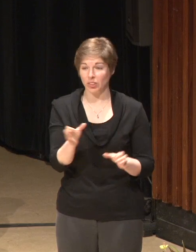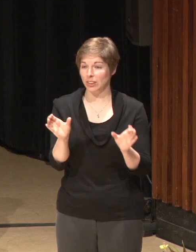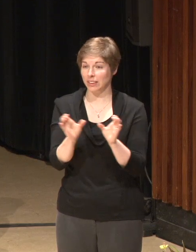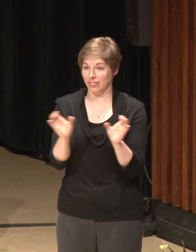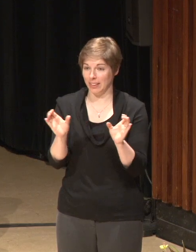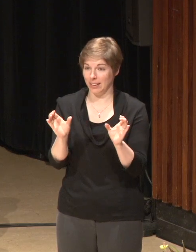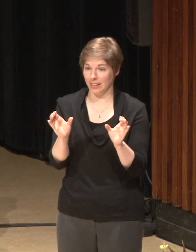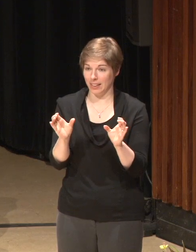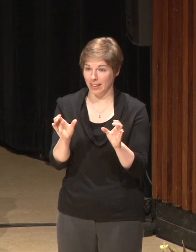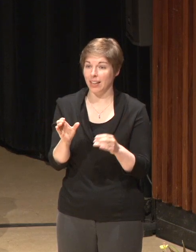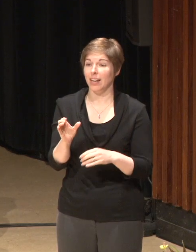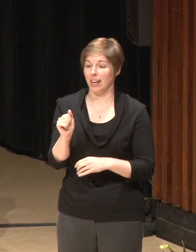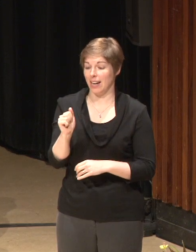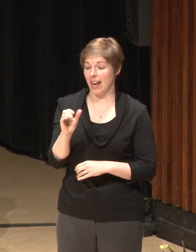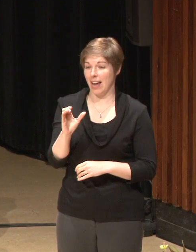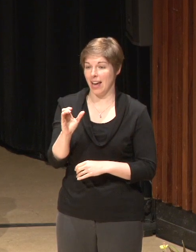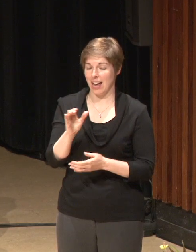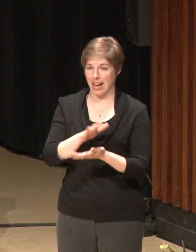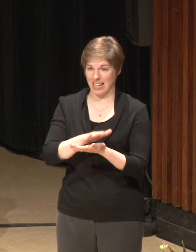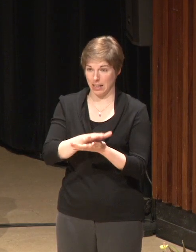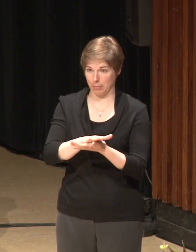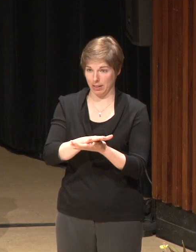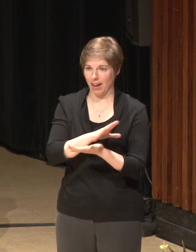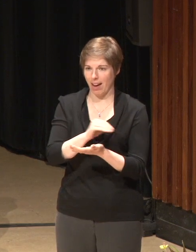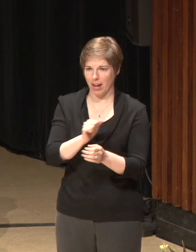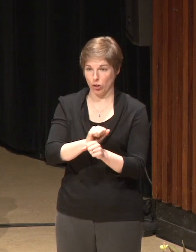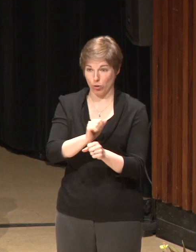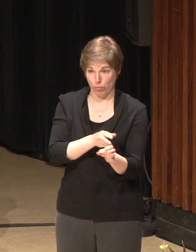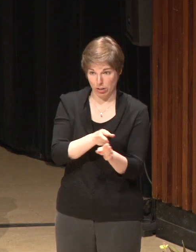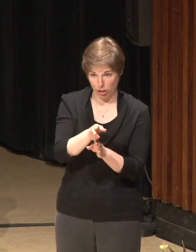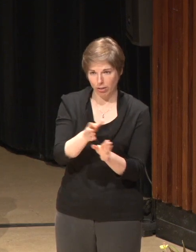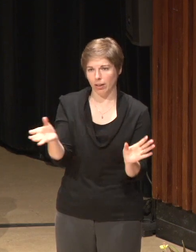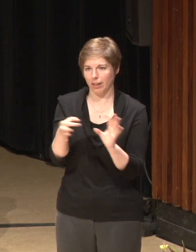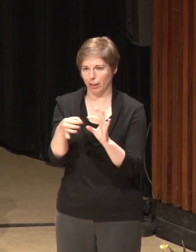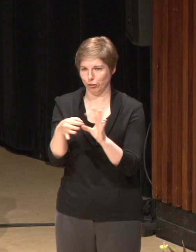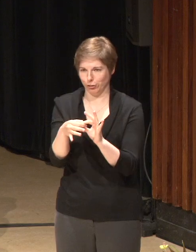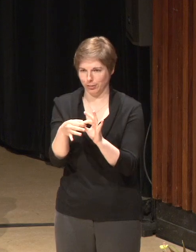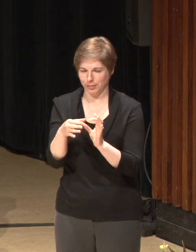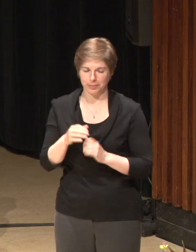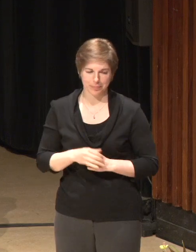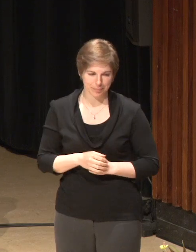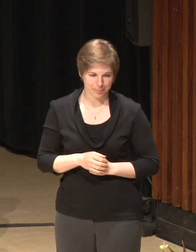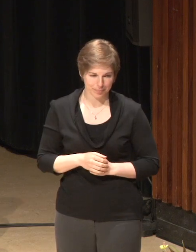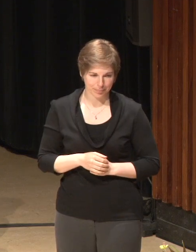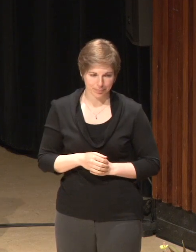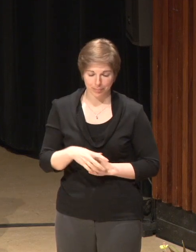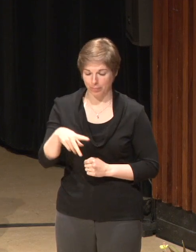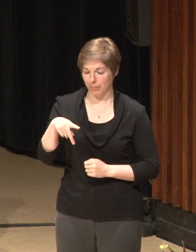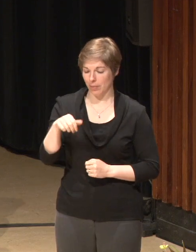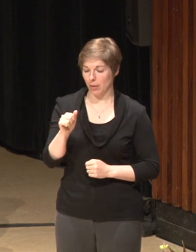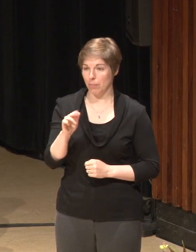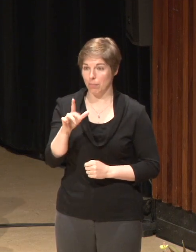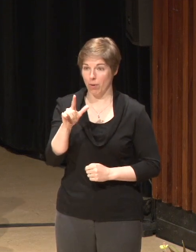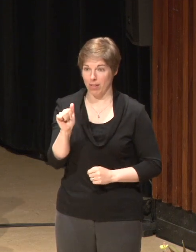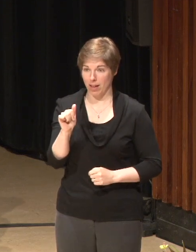Certificate in Academic and Career Connections. Paula DeWolf.